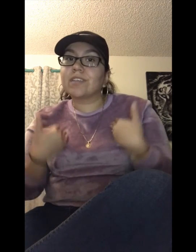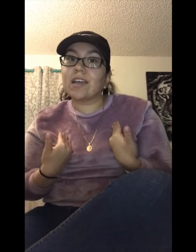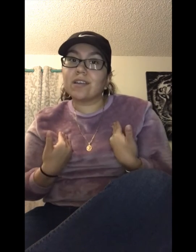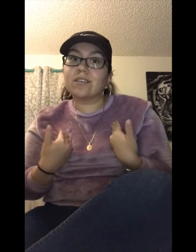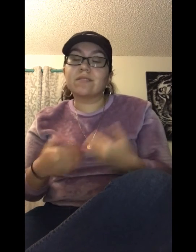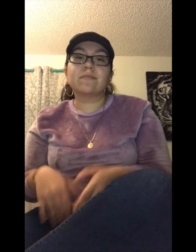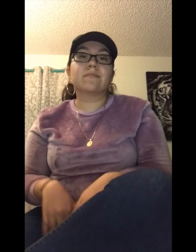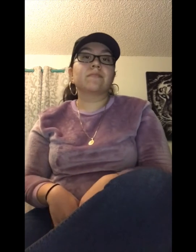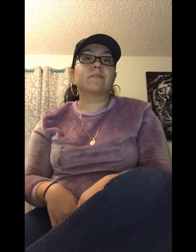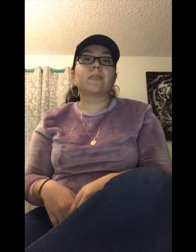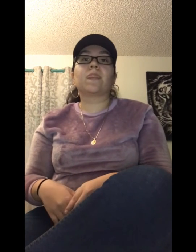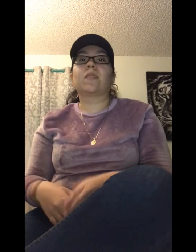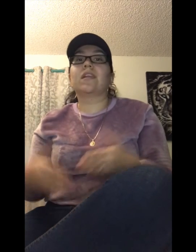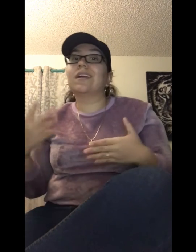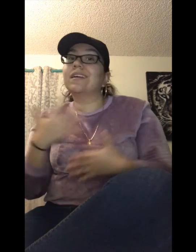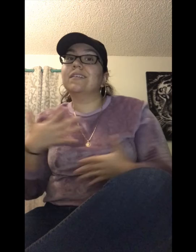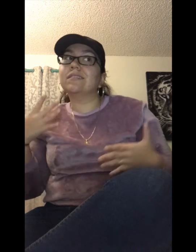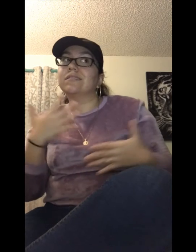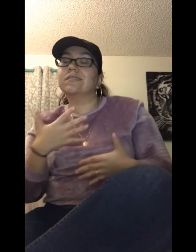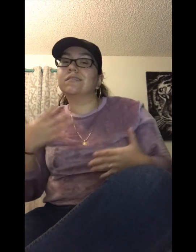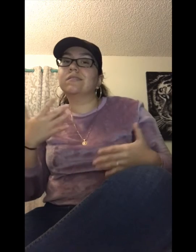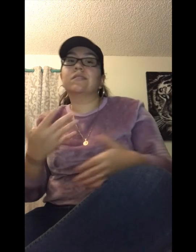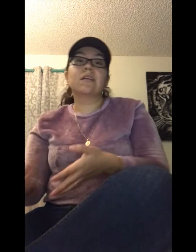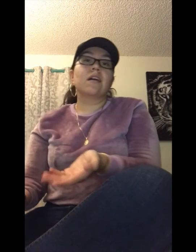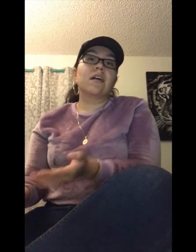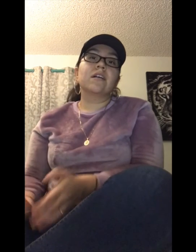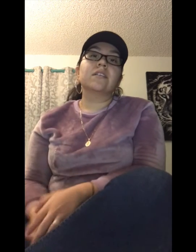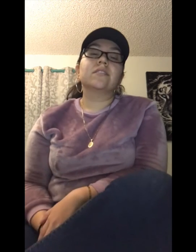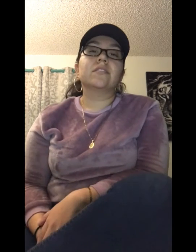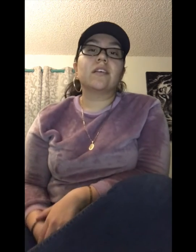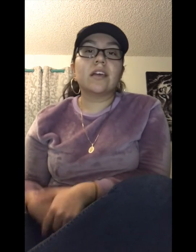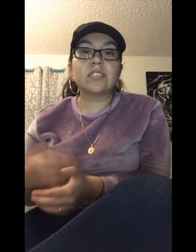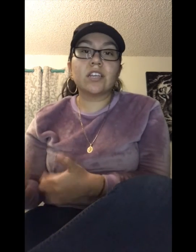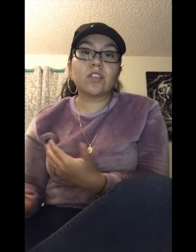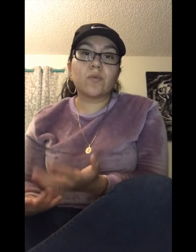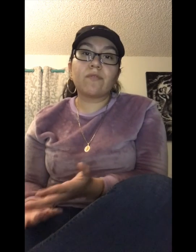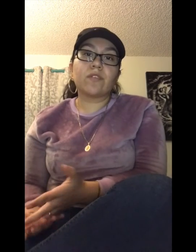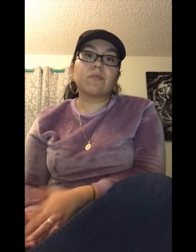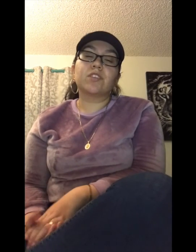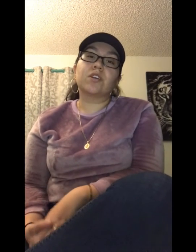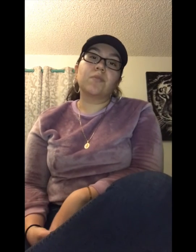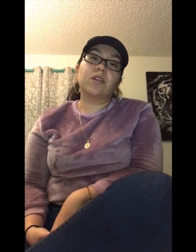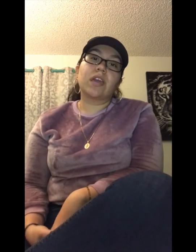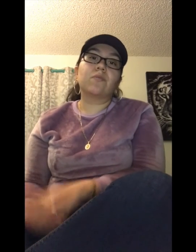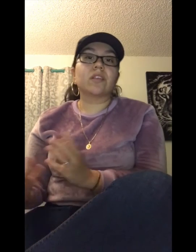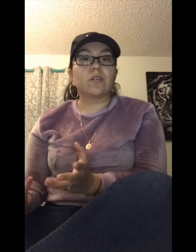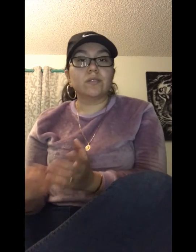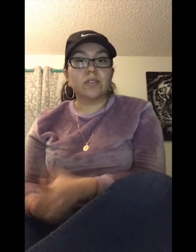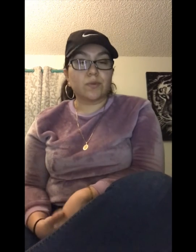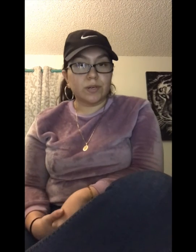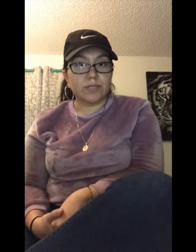tired, anxious. It's another way for them to communicate without using their words.